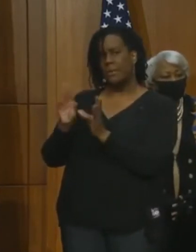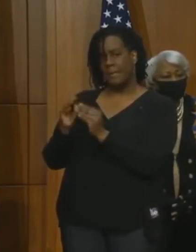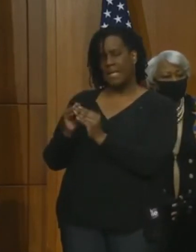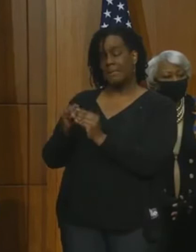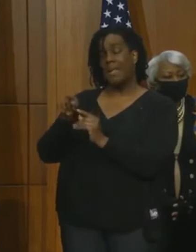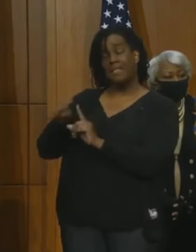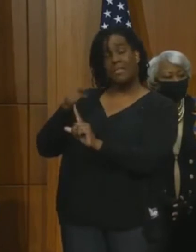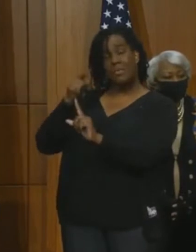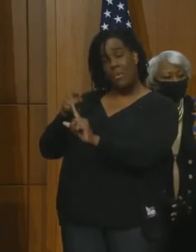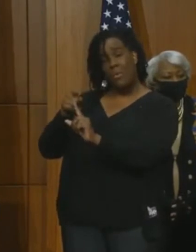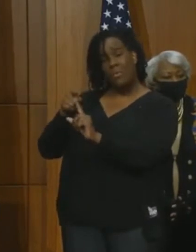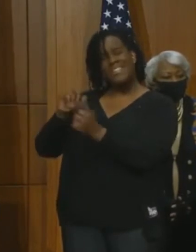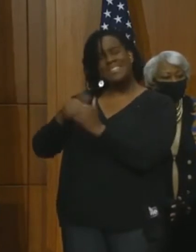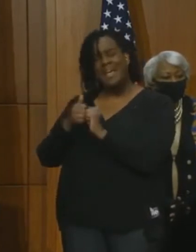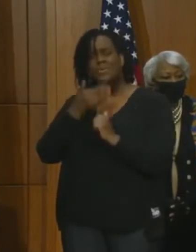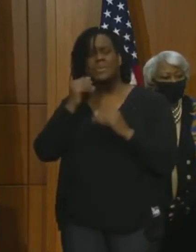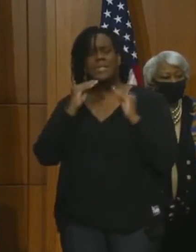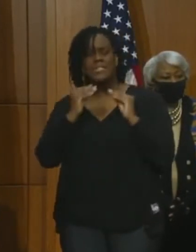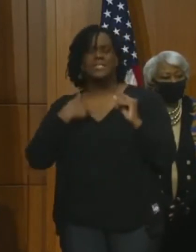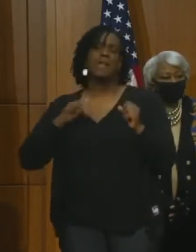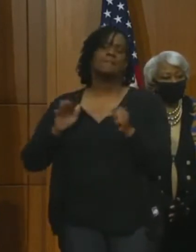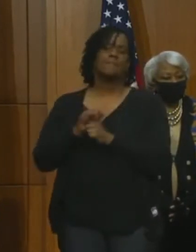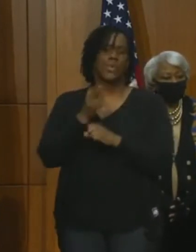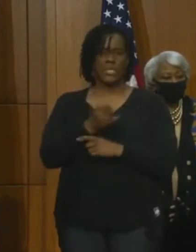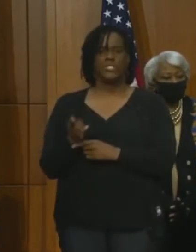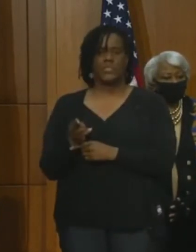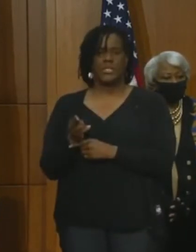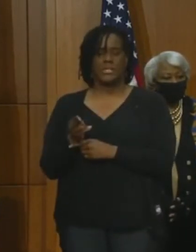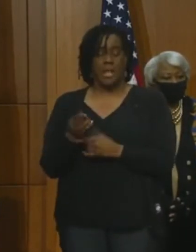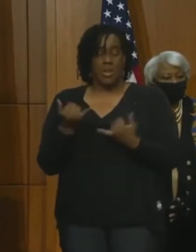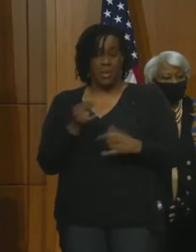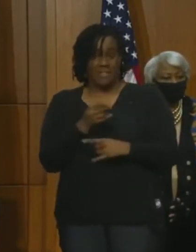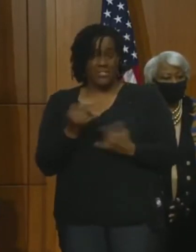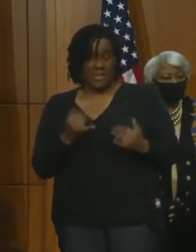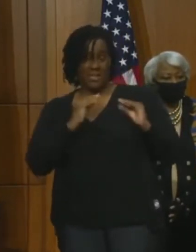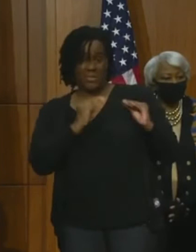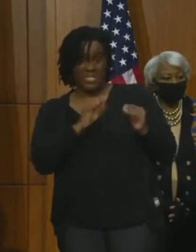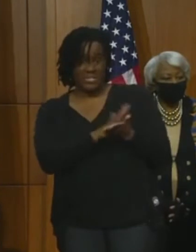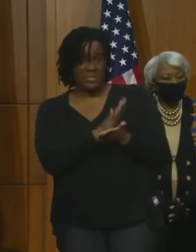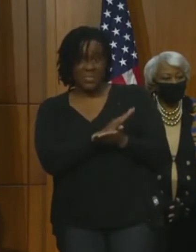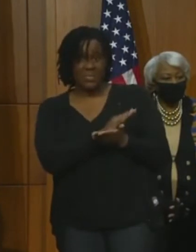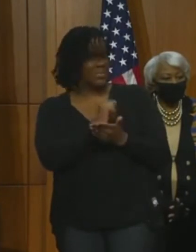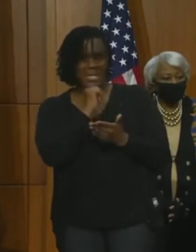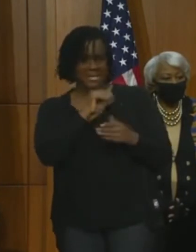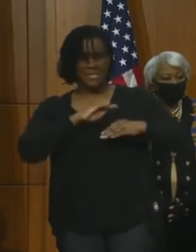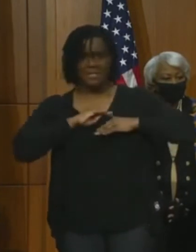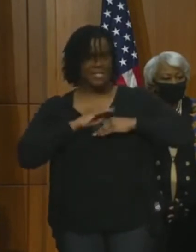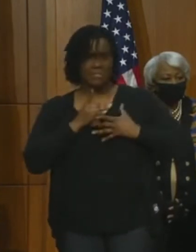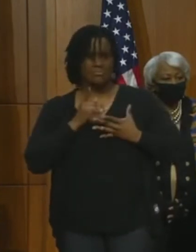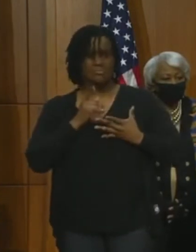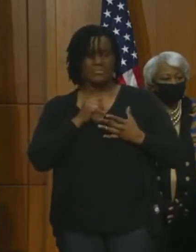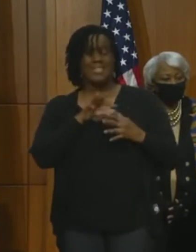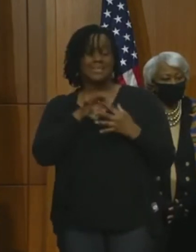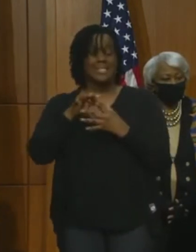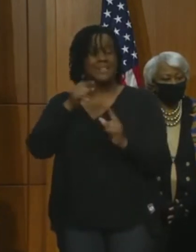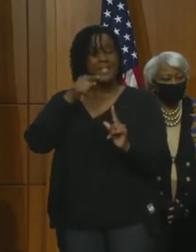our full history. The history that we teach now is insufficient and inadequate, especially when it comes to Black